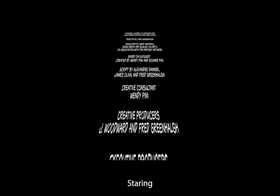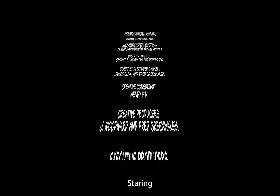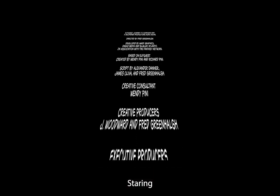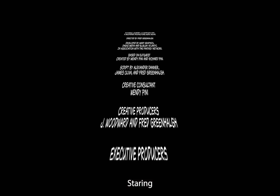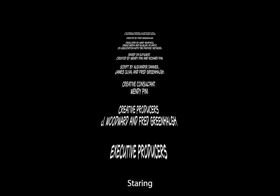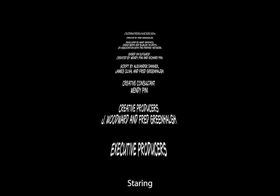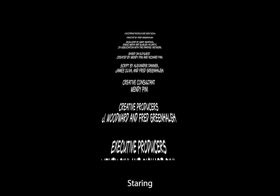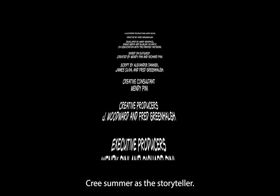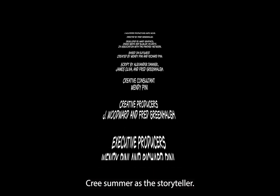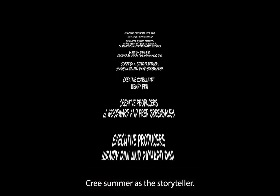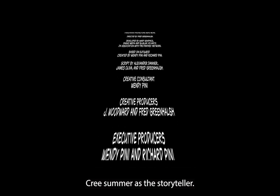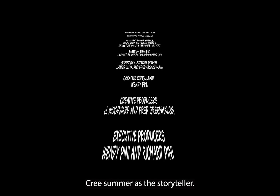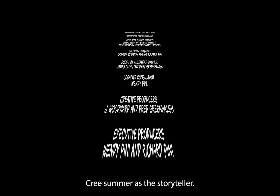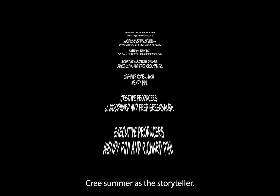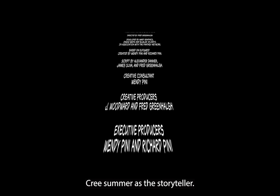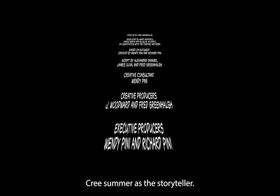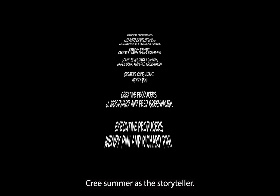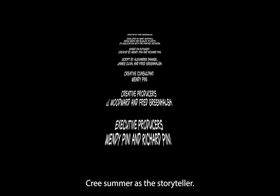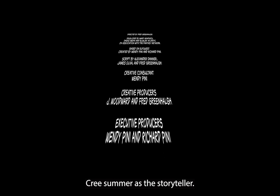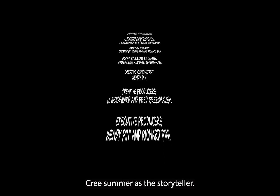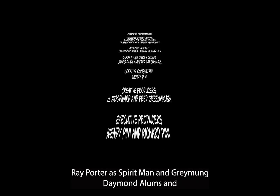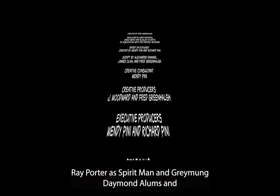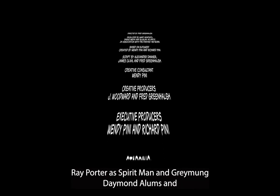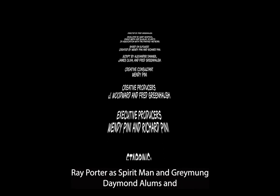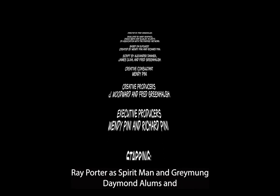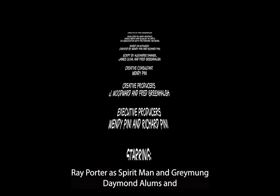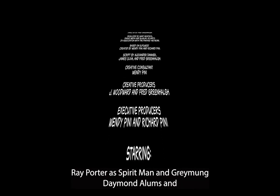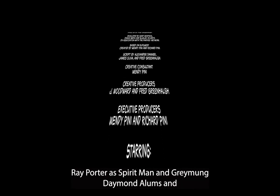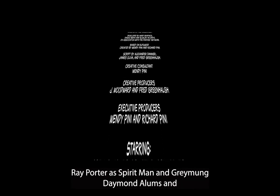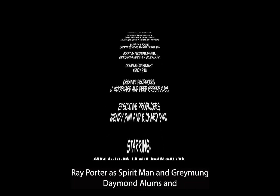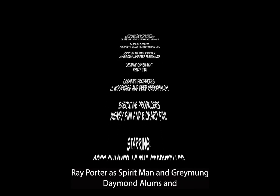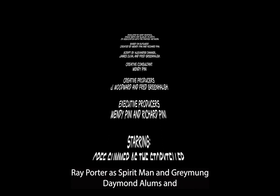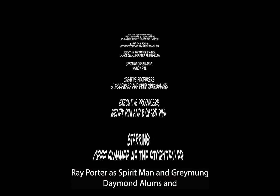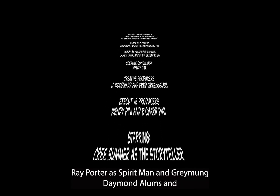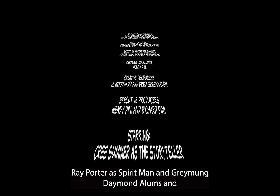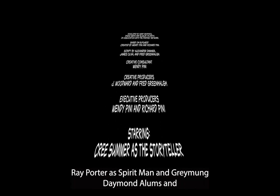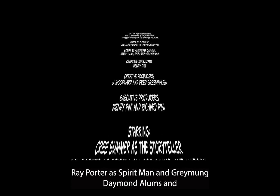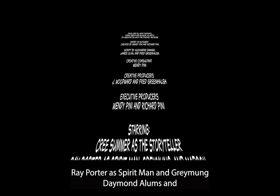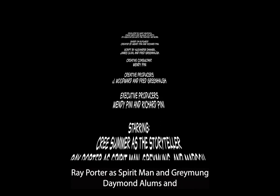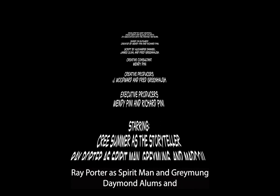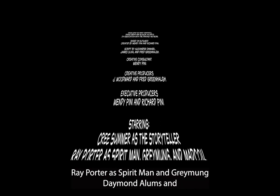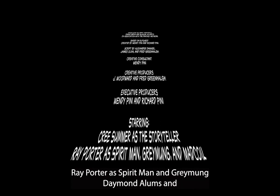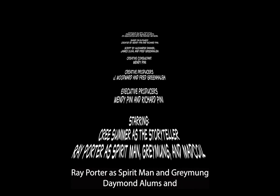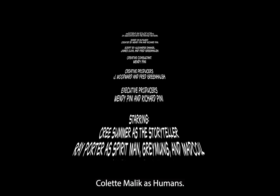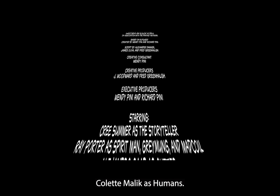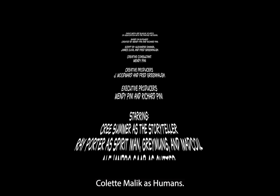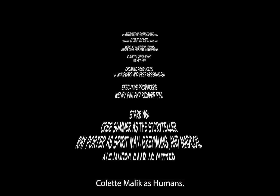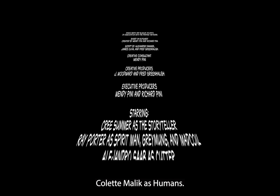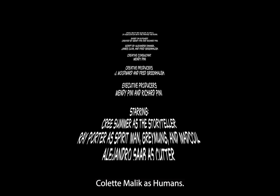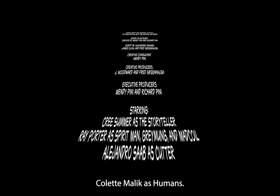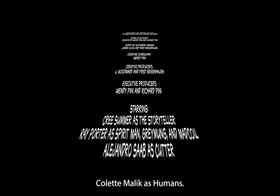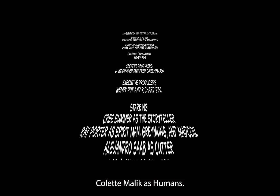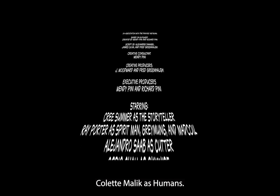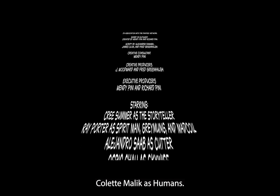Peeney. Starring Cree Summer as the storyteller, Ray Porter as Spirit Man and Grey Mung, Damon Alums and Kola